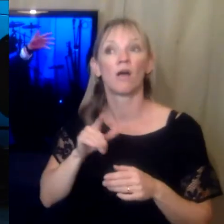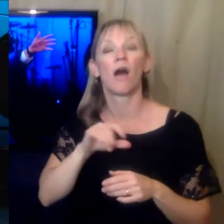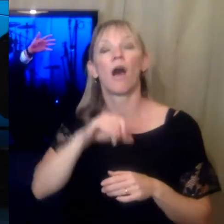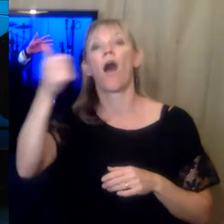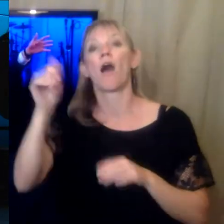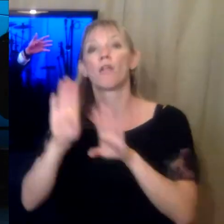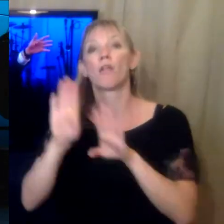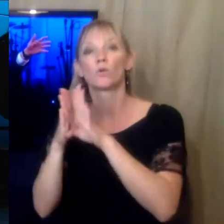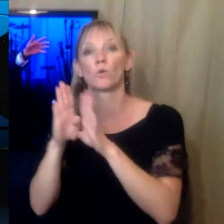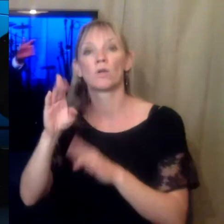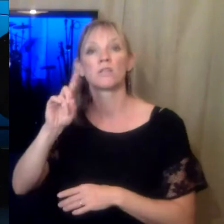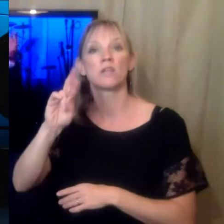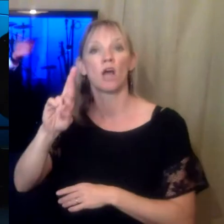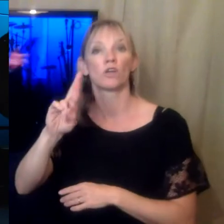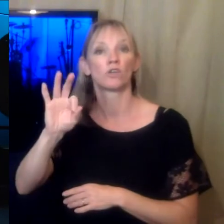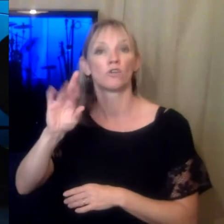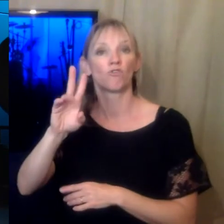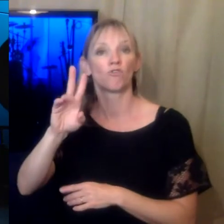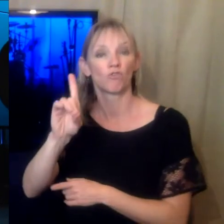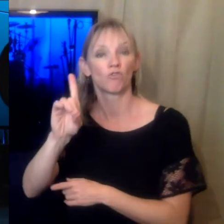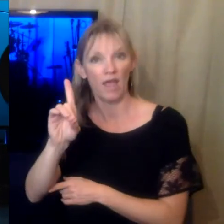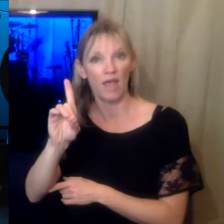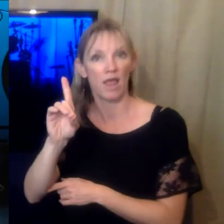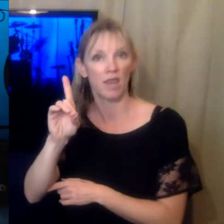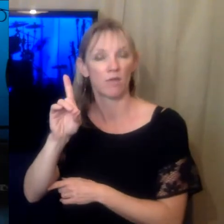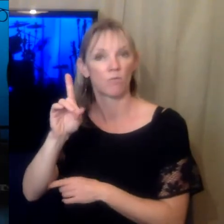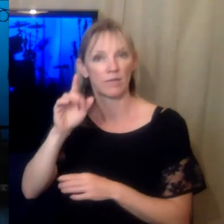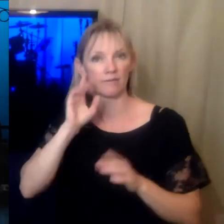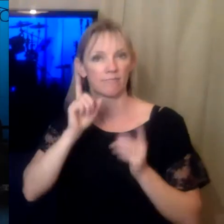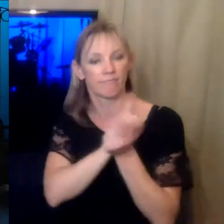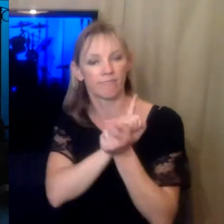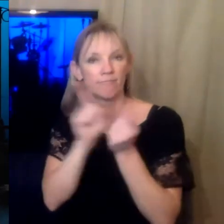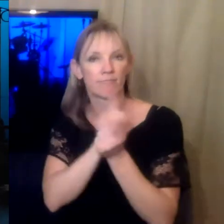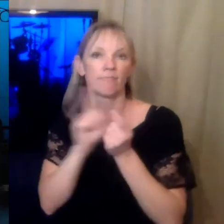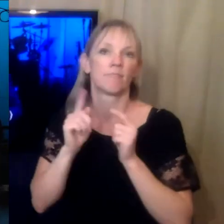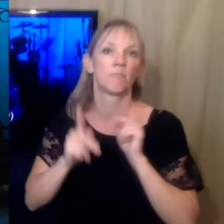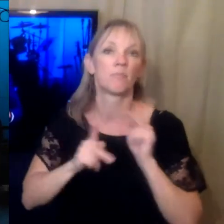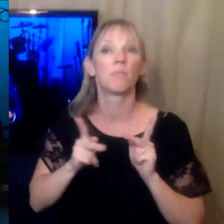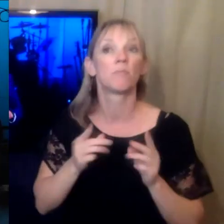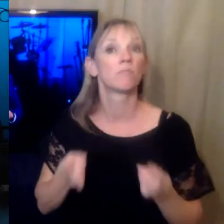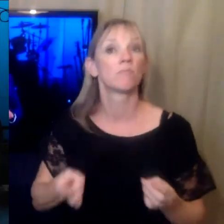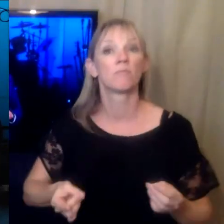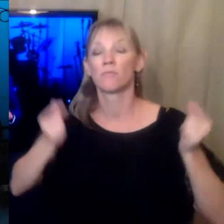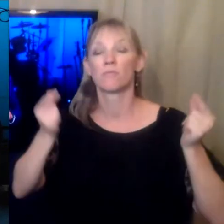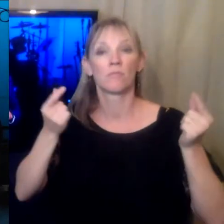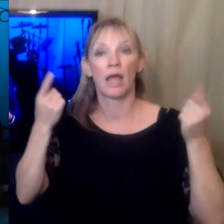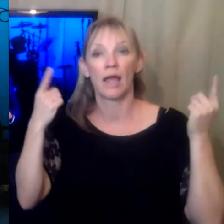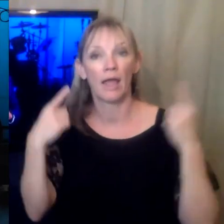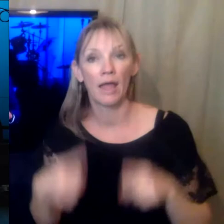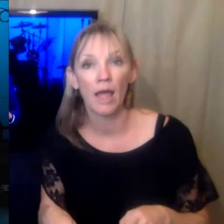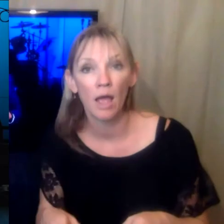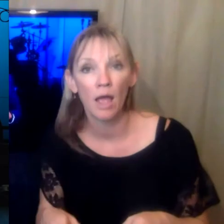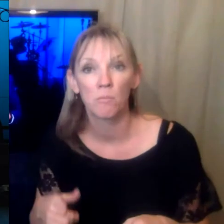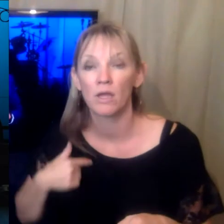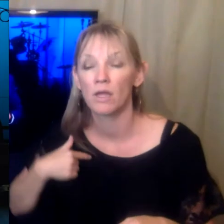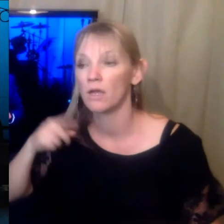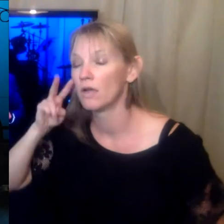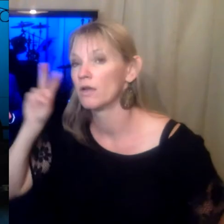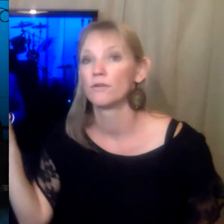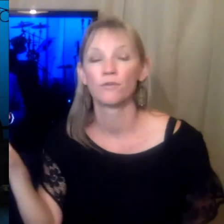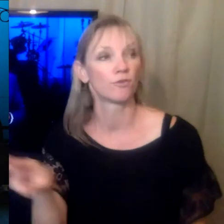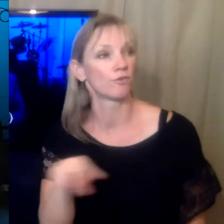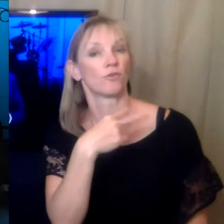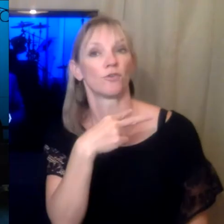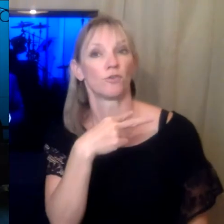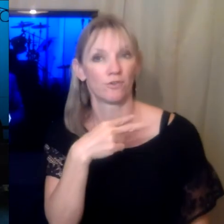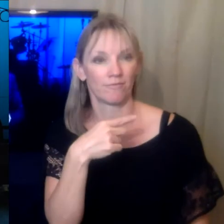was on the easterly doors with the greeting line. And then all of a sudden it happened. I turned around,